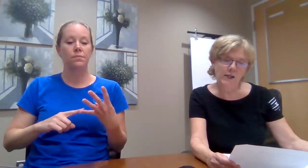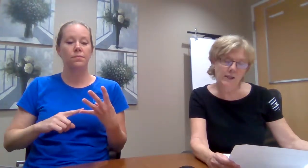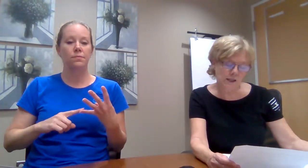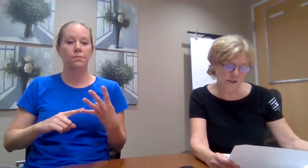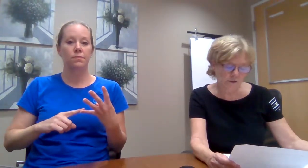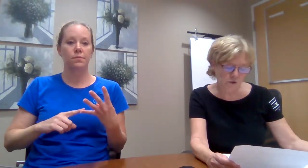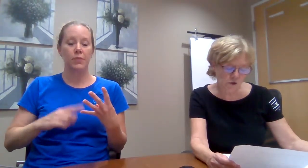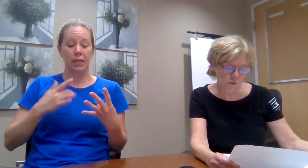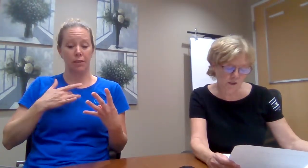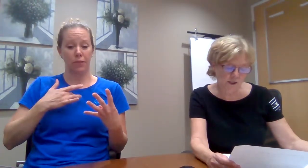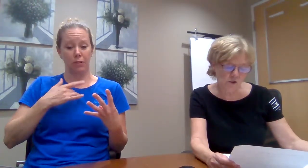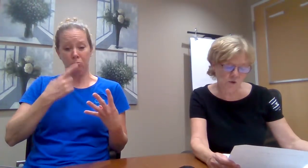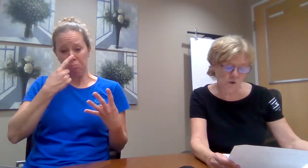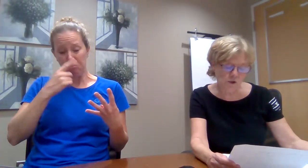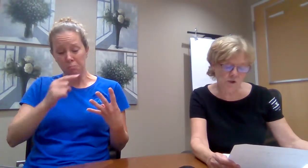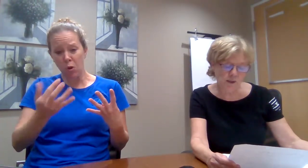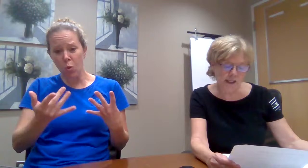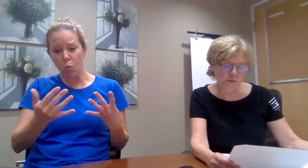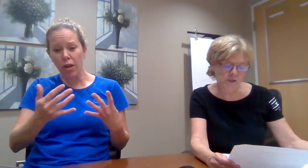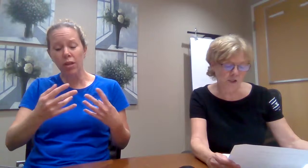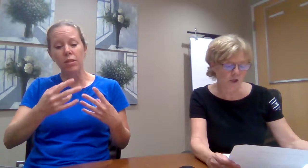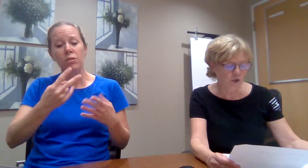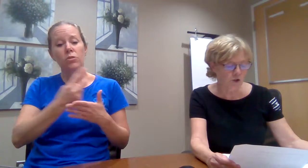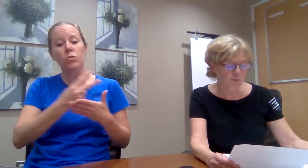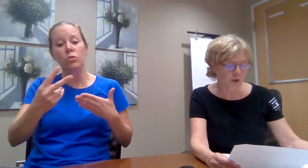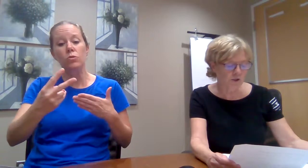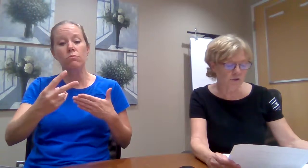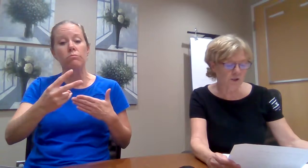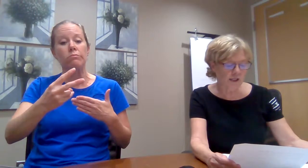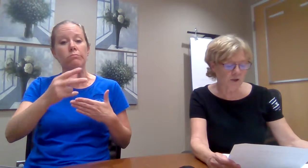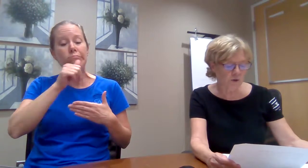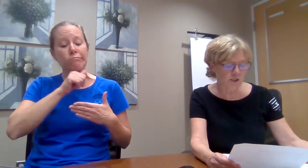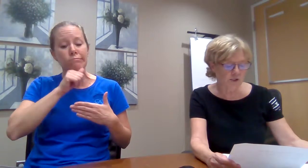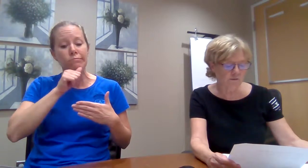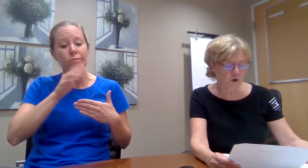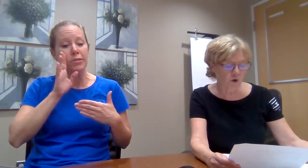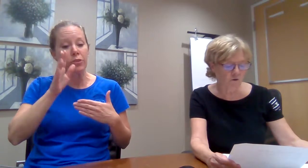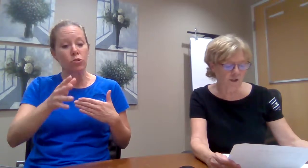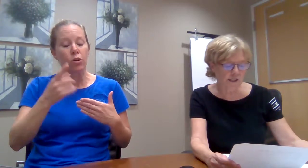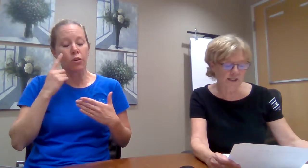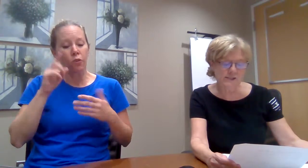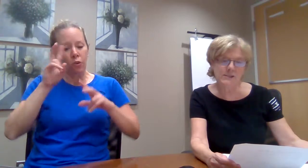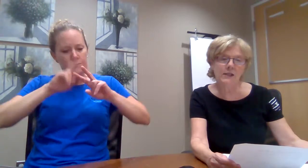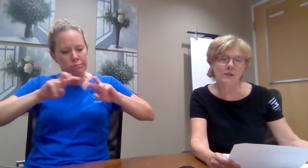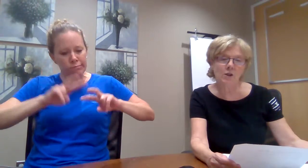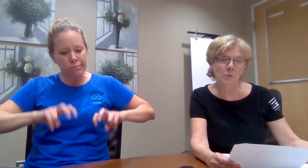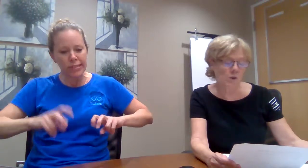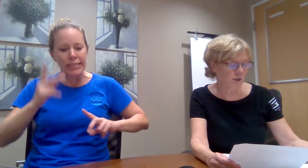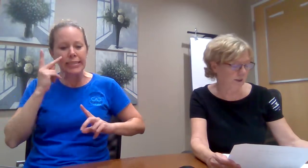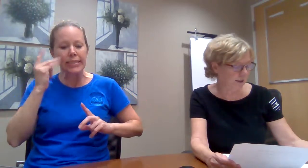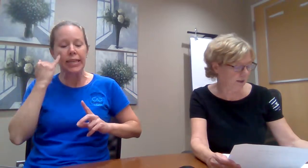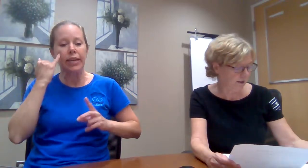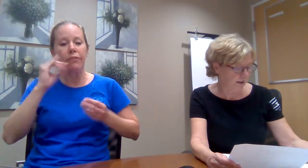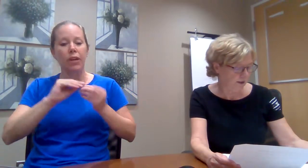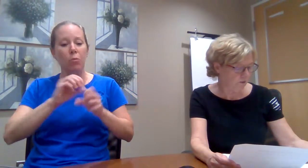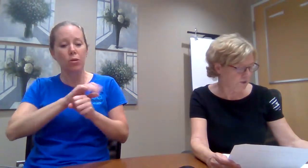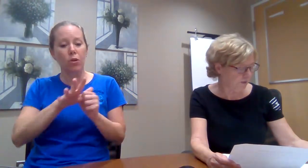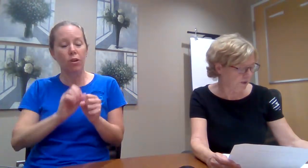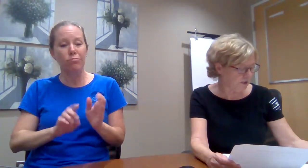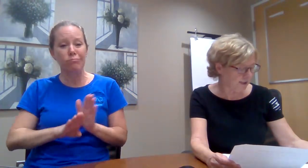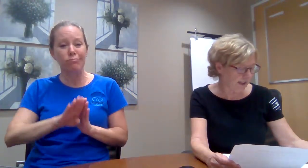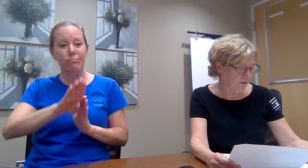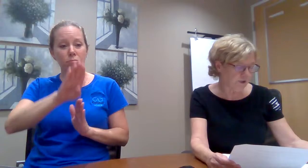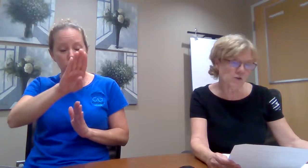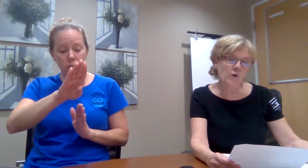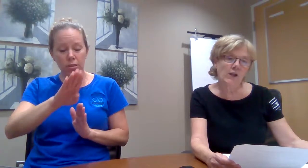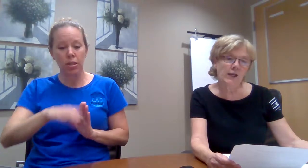consider waiting another 2 weeks in order to allow us to monitor the increase of COVID cases in the community? The